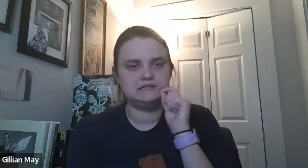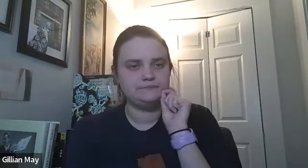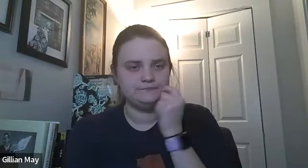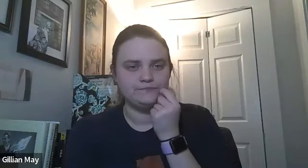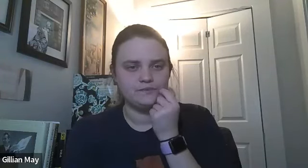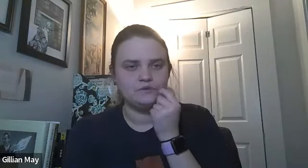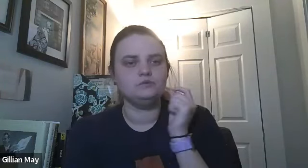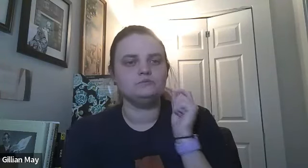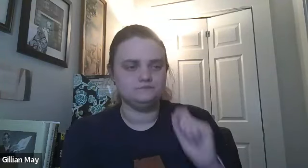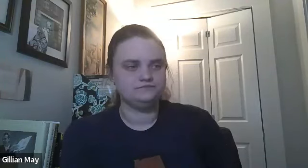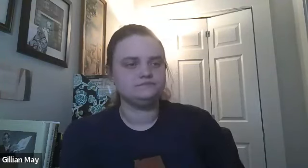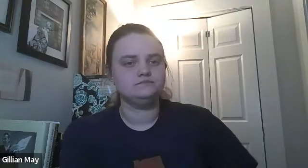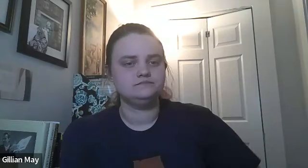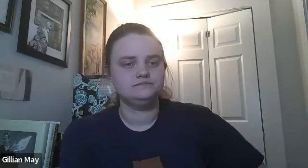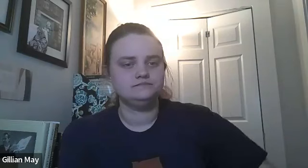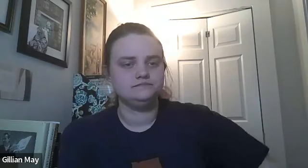sentence. Cool.